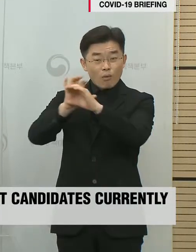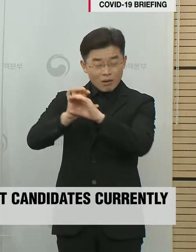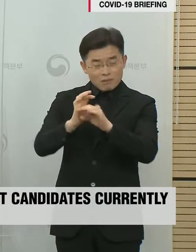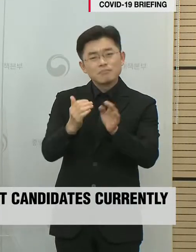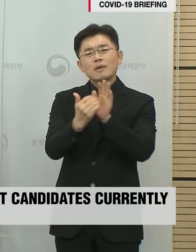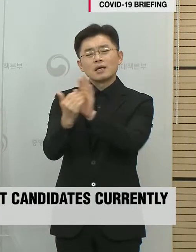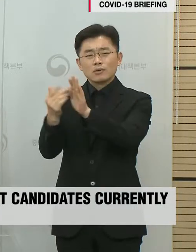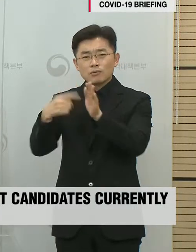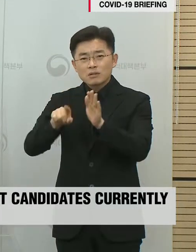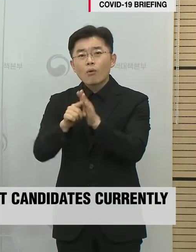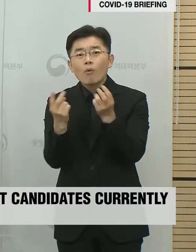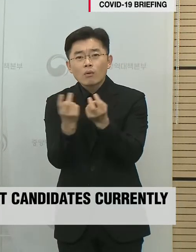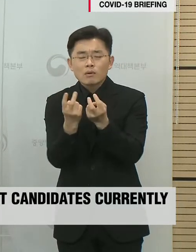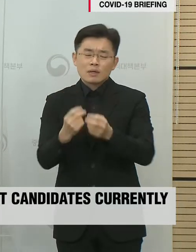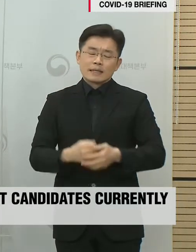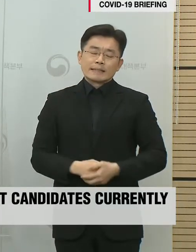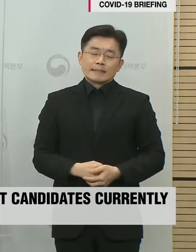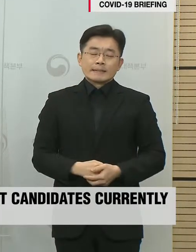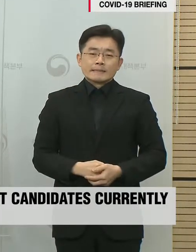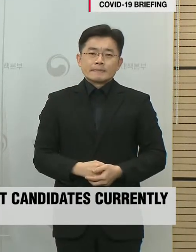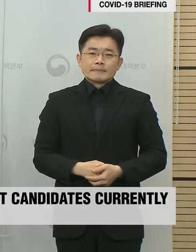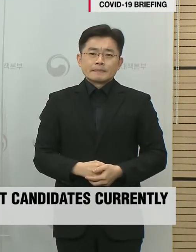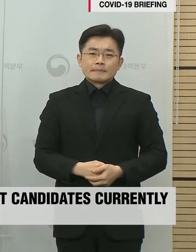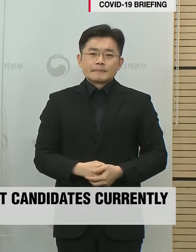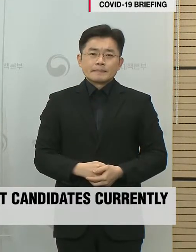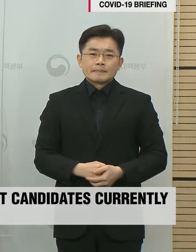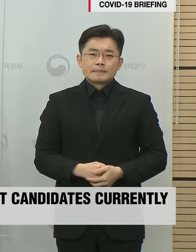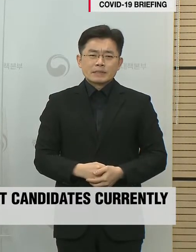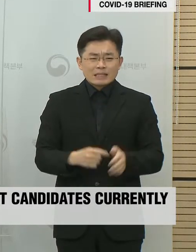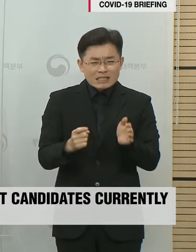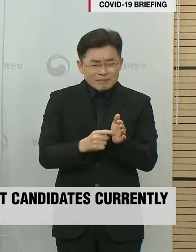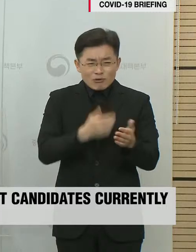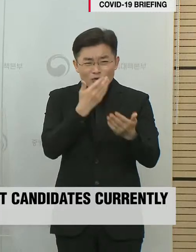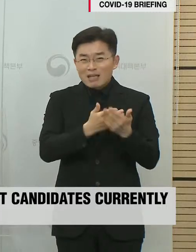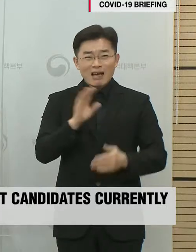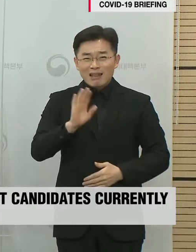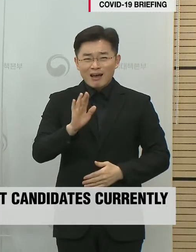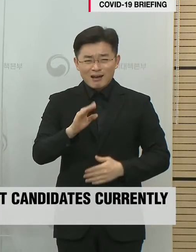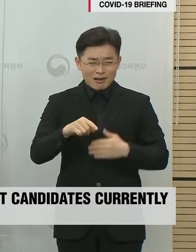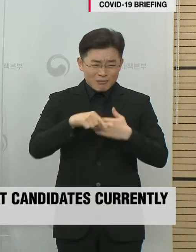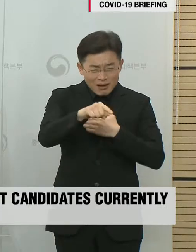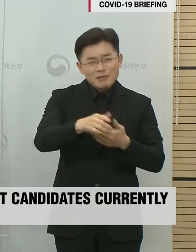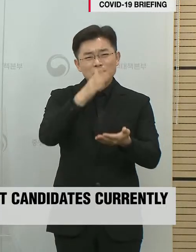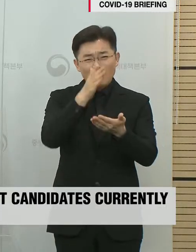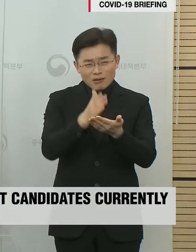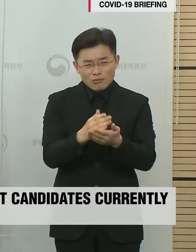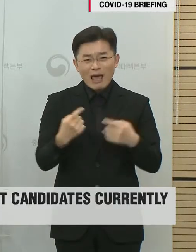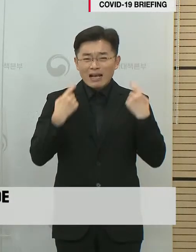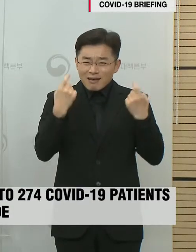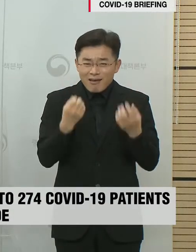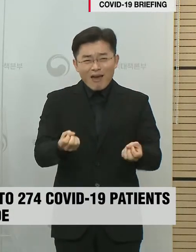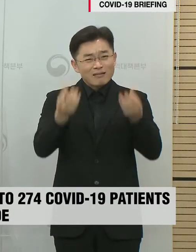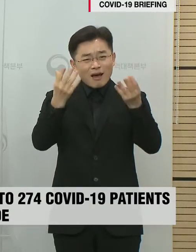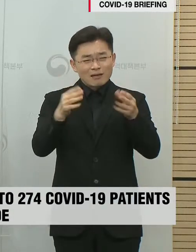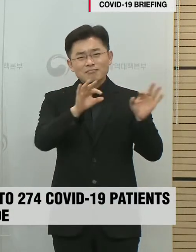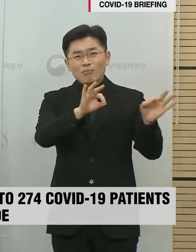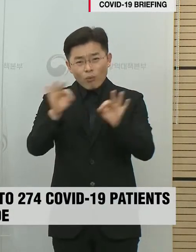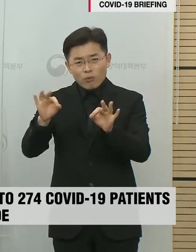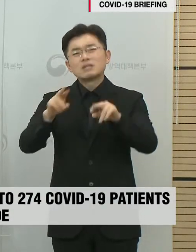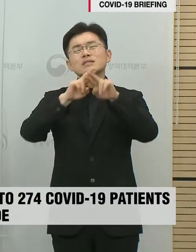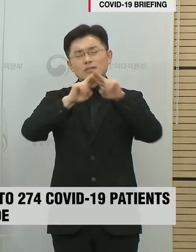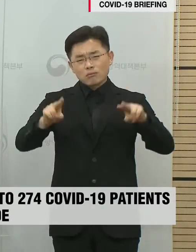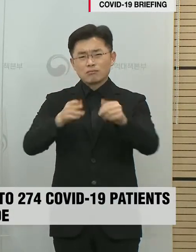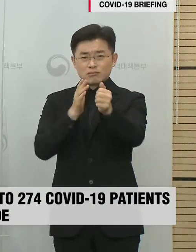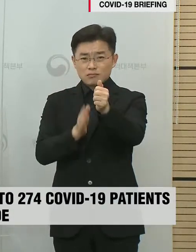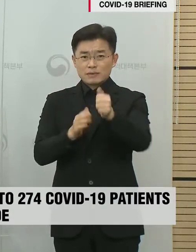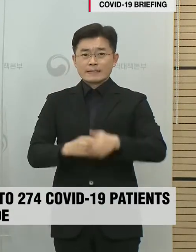Please note that in order to curb the spread of the COVID-19 virus, please refrain from going out to stores and